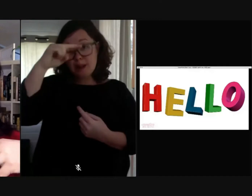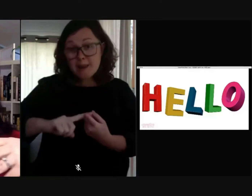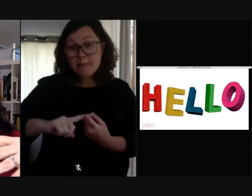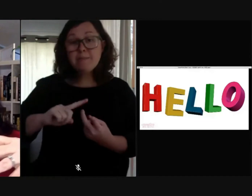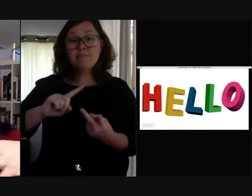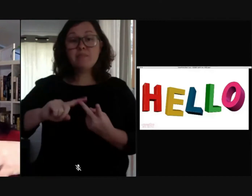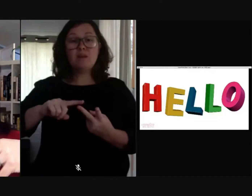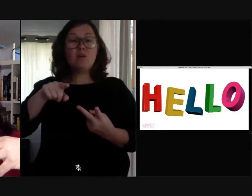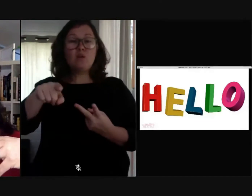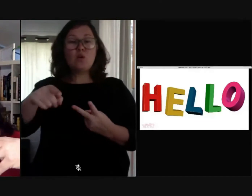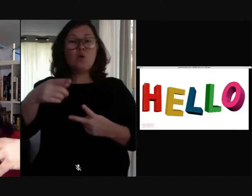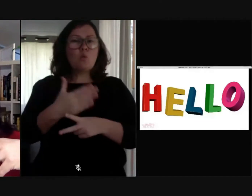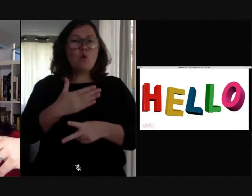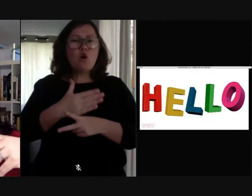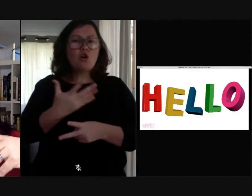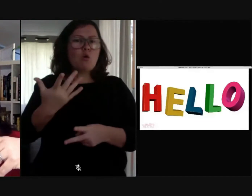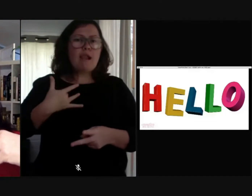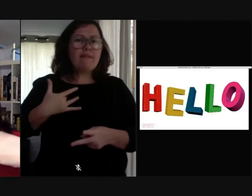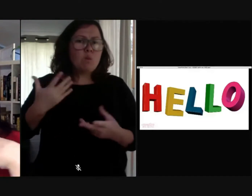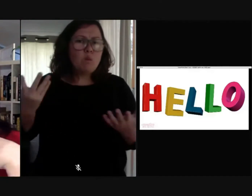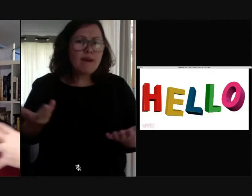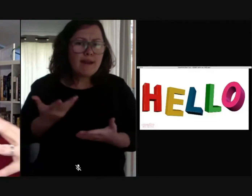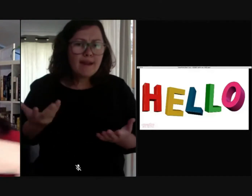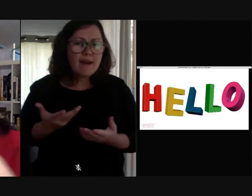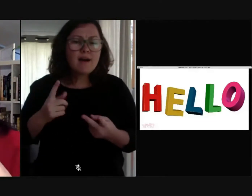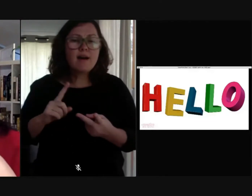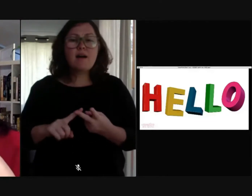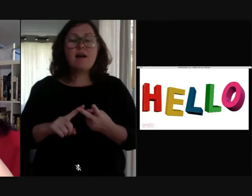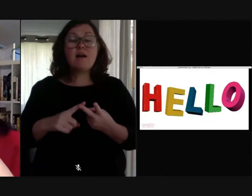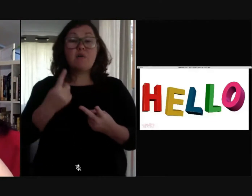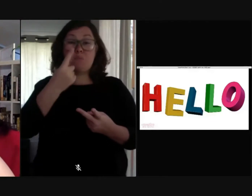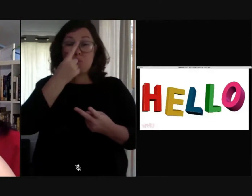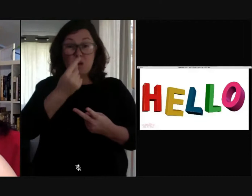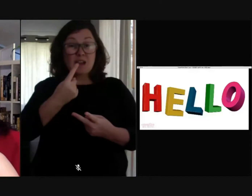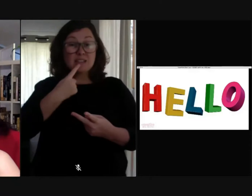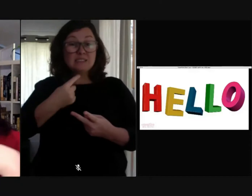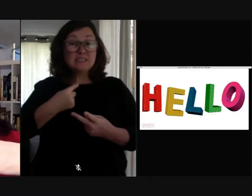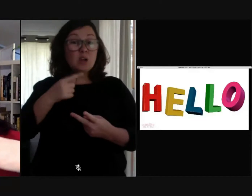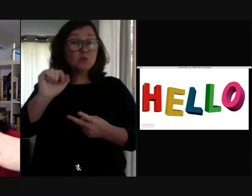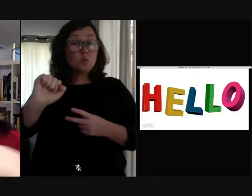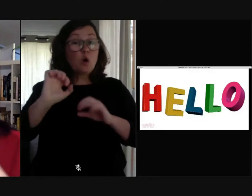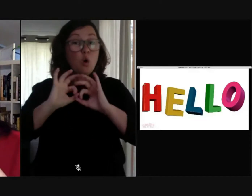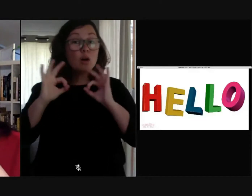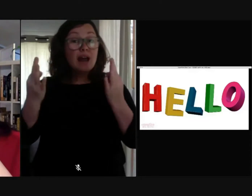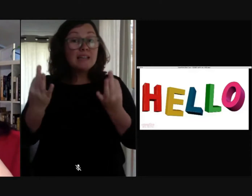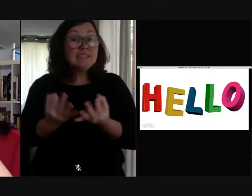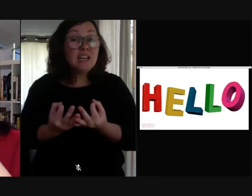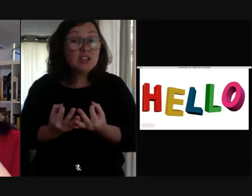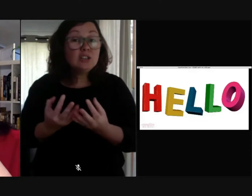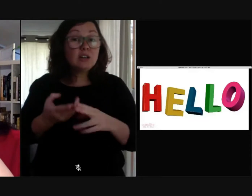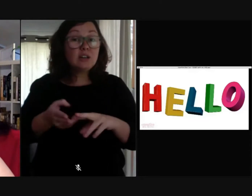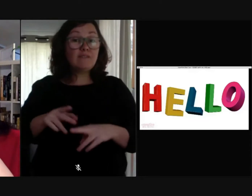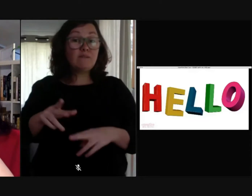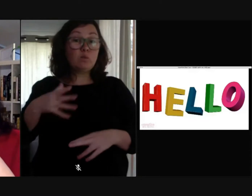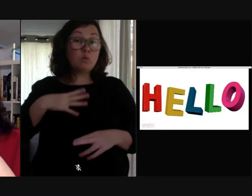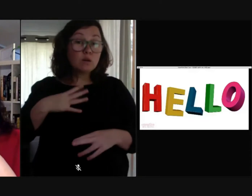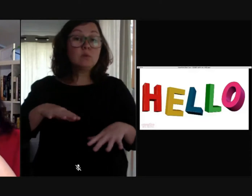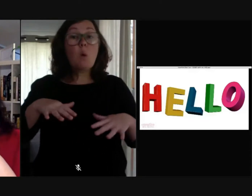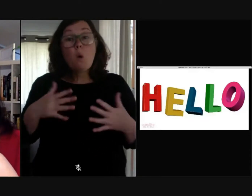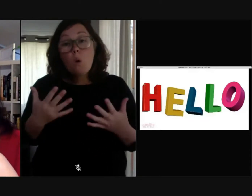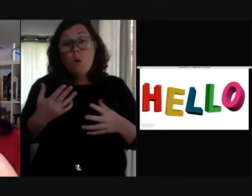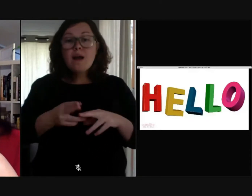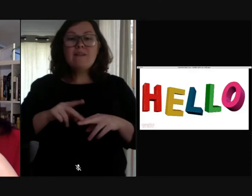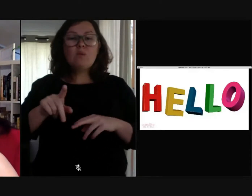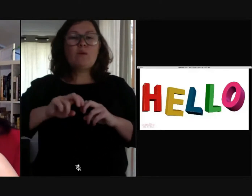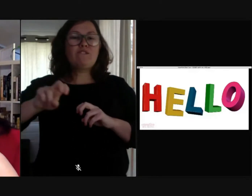based. If you want to, you can tell us the organisation that you're from or whether you're freelance.